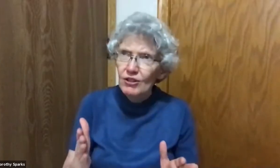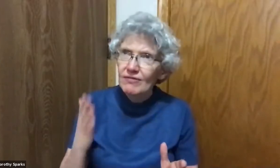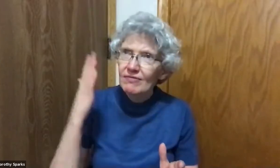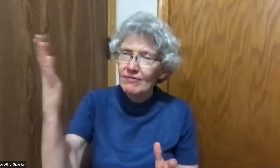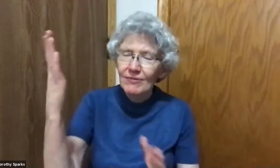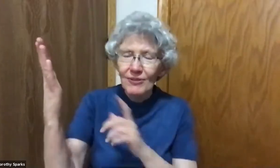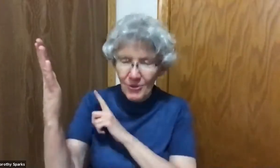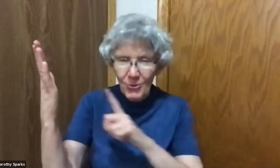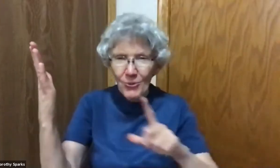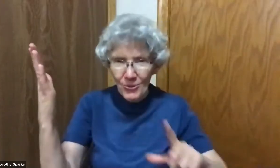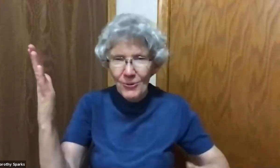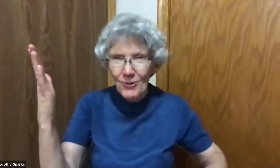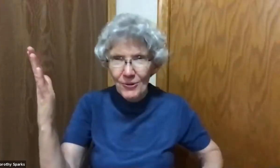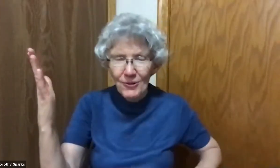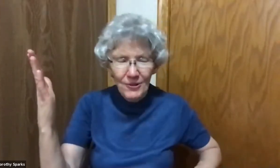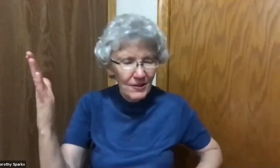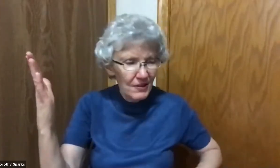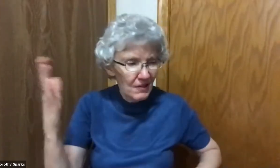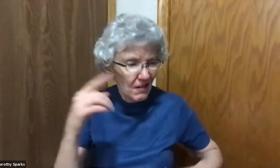A Psalm of David.